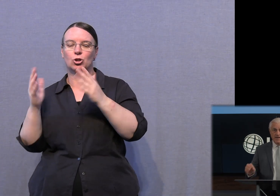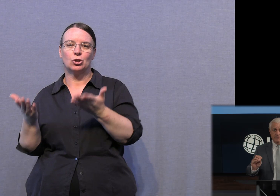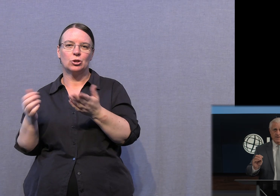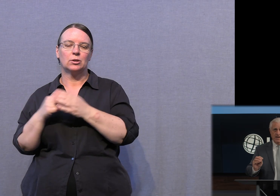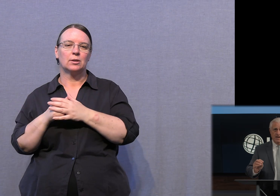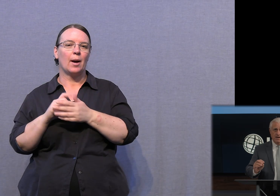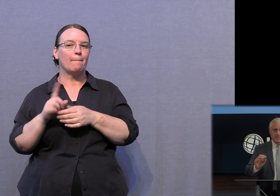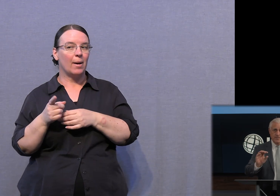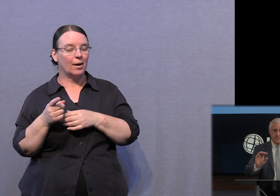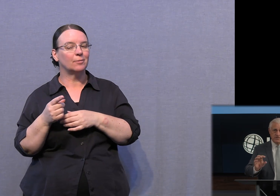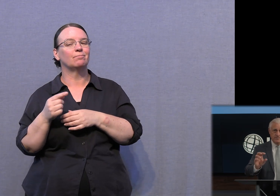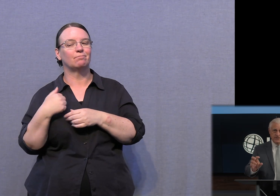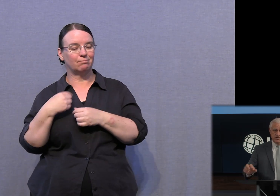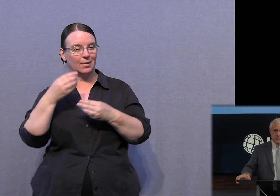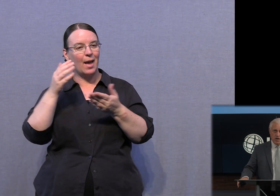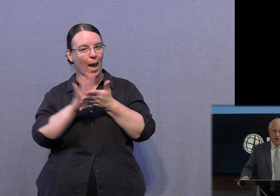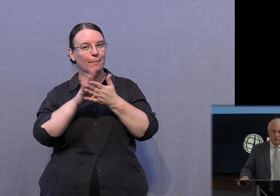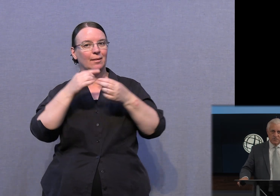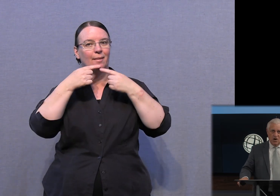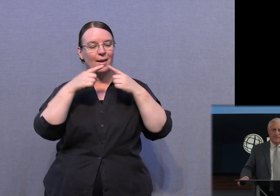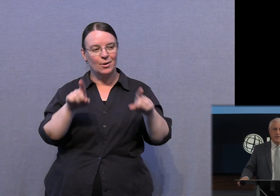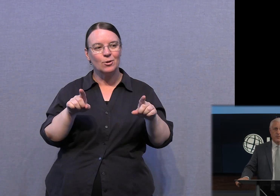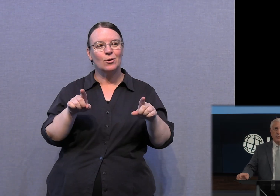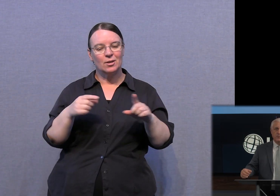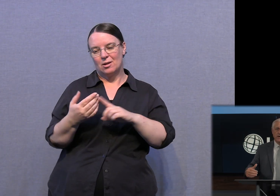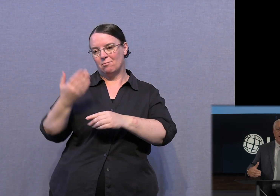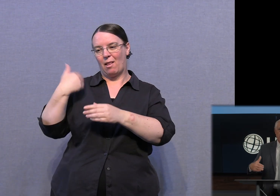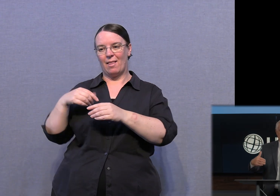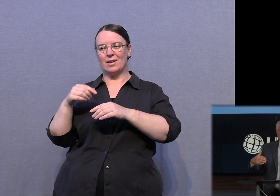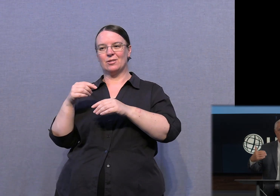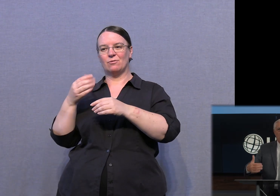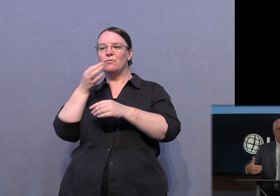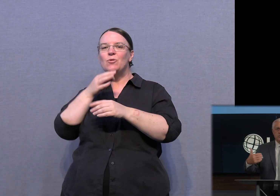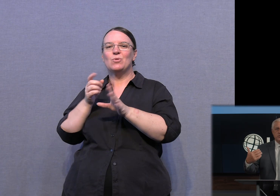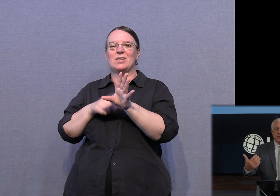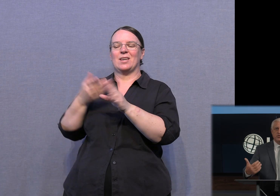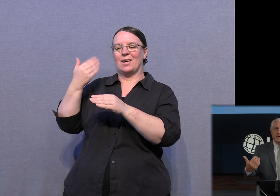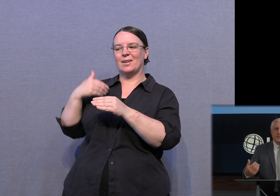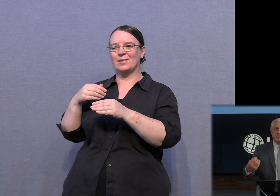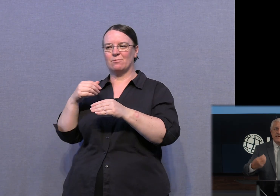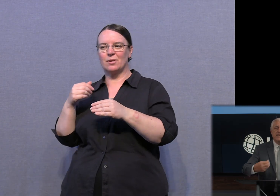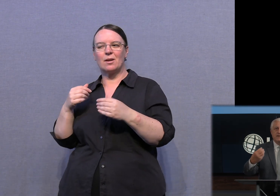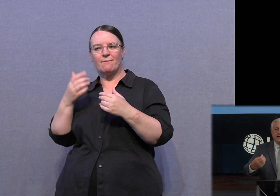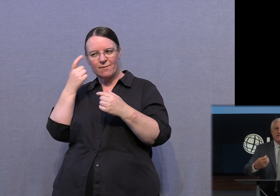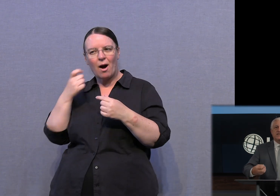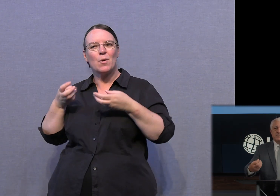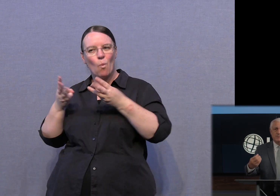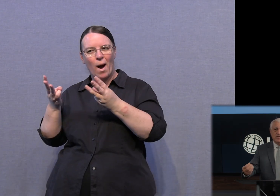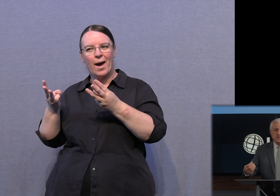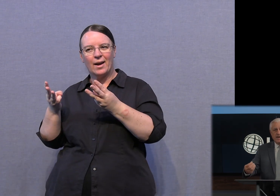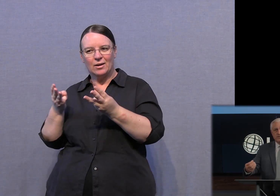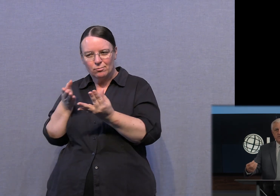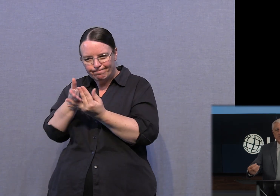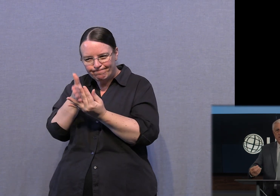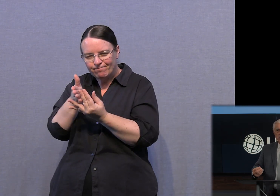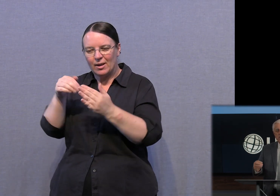get in many of the Muslim nations that were closed, often through our own church members in existing